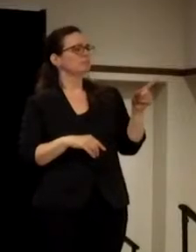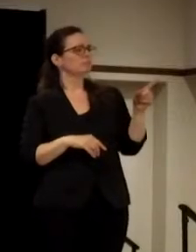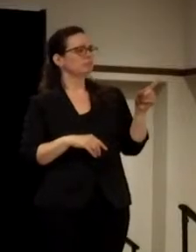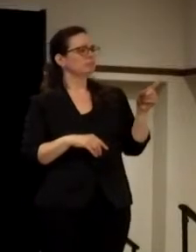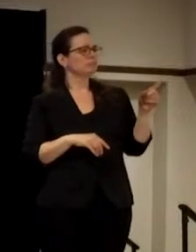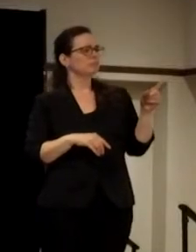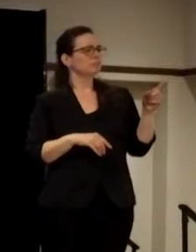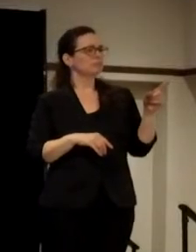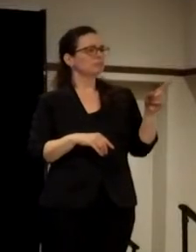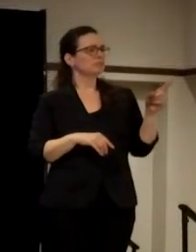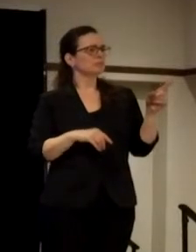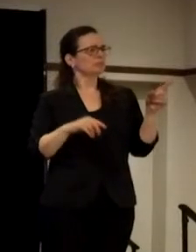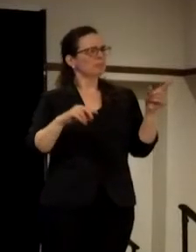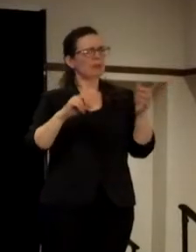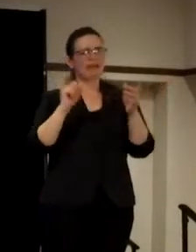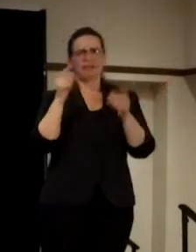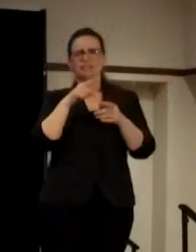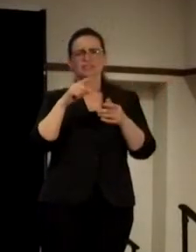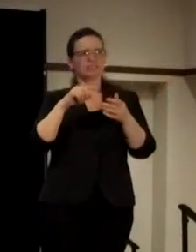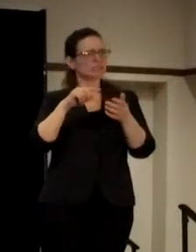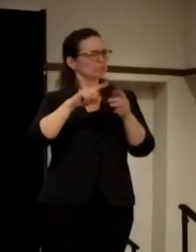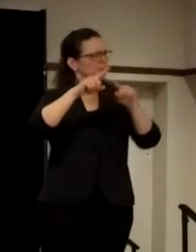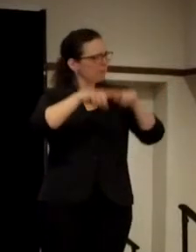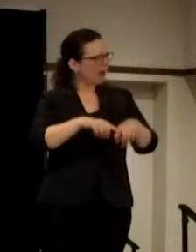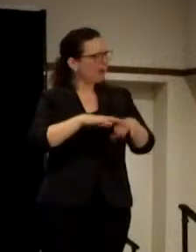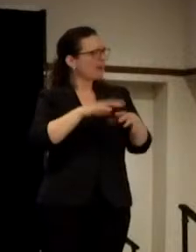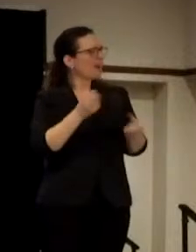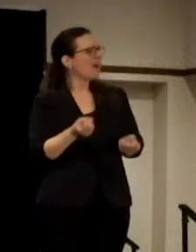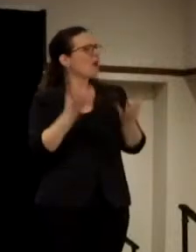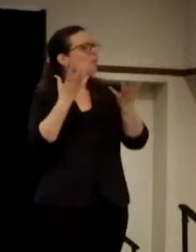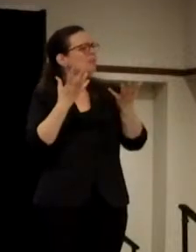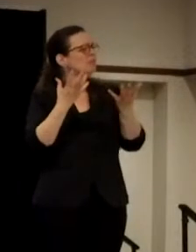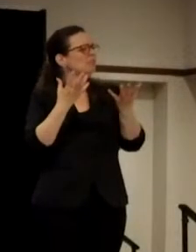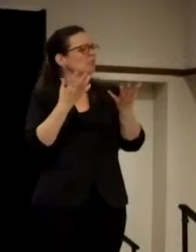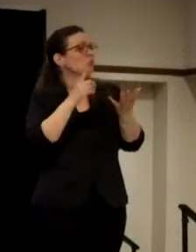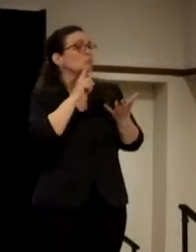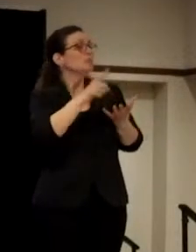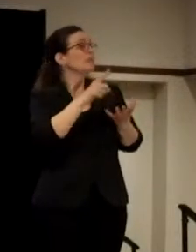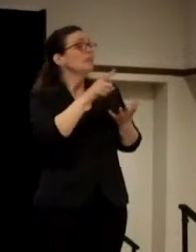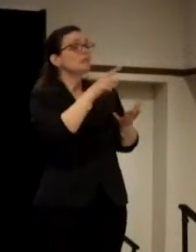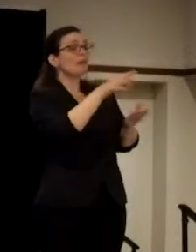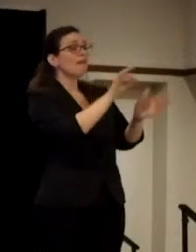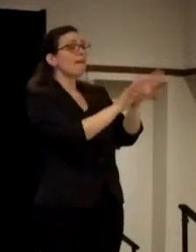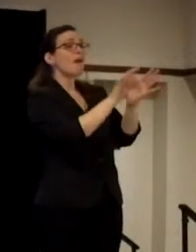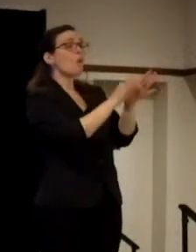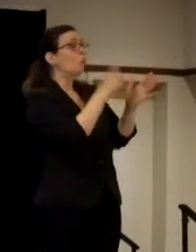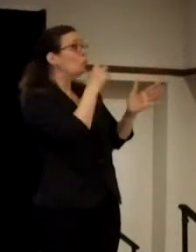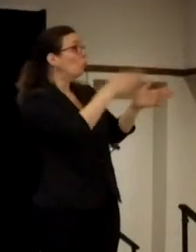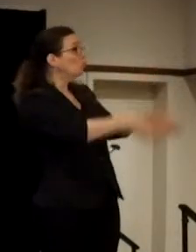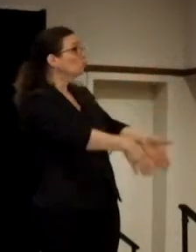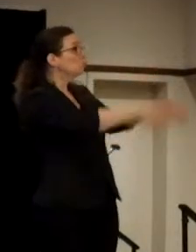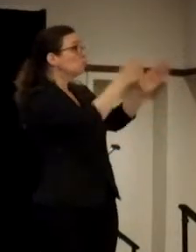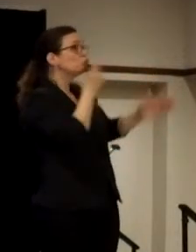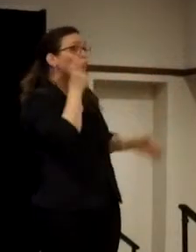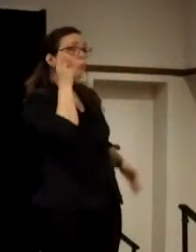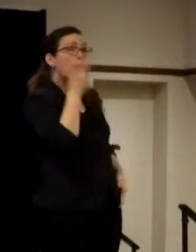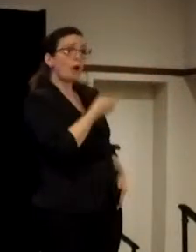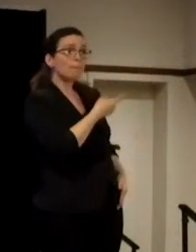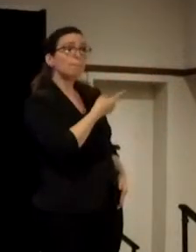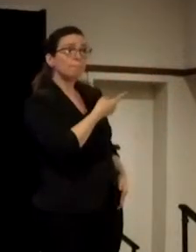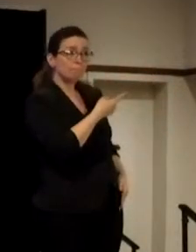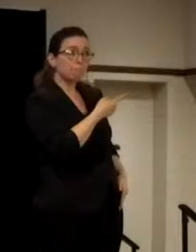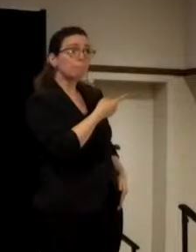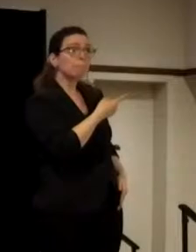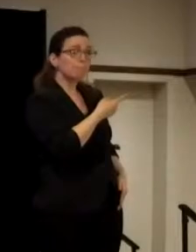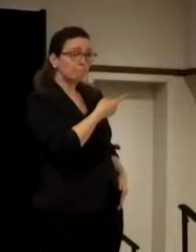don't. categories did they My go guess under? is they're congregate settings. My guess would be that they're congregate settings, so they're the dorms, and